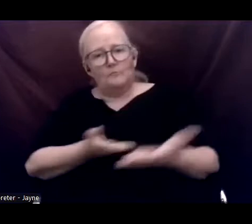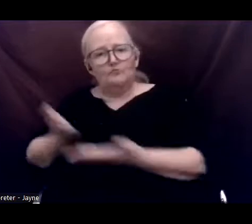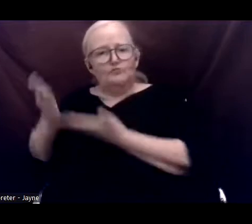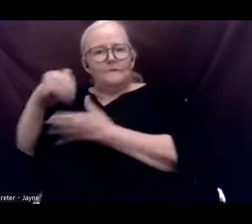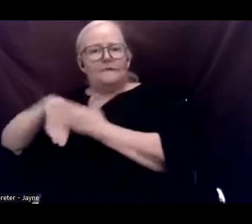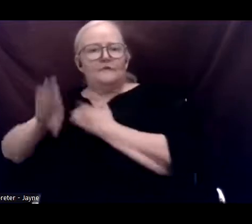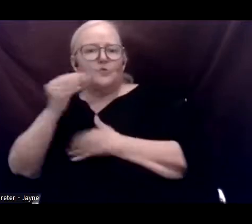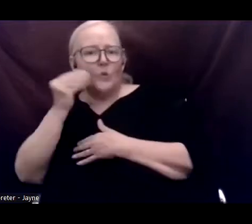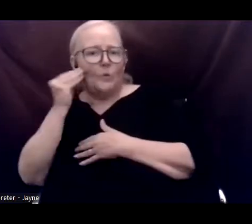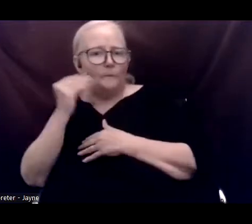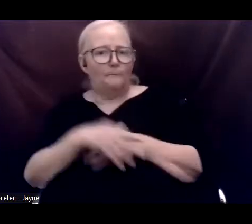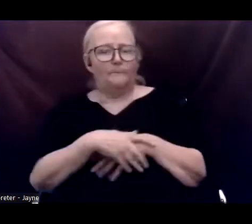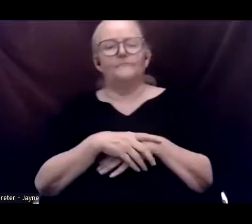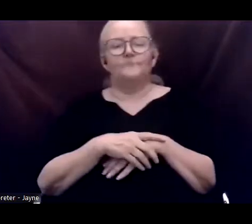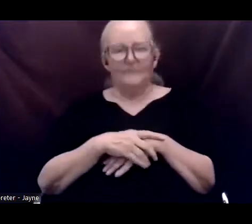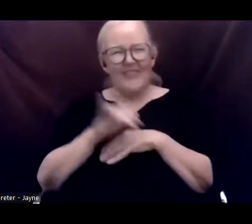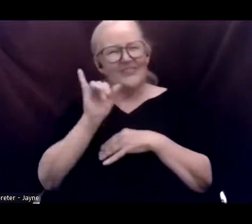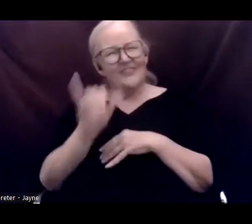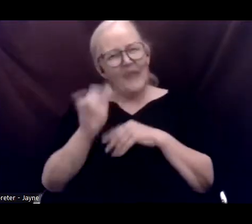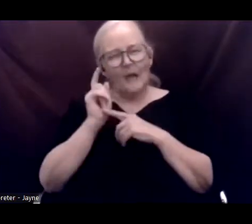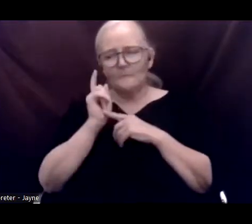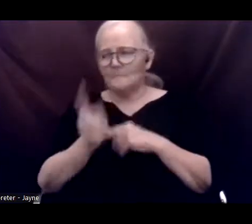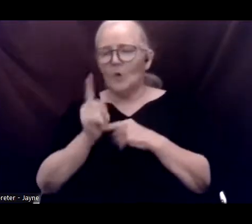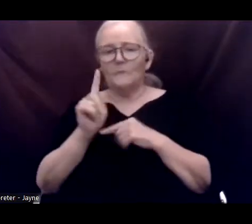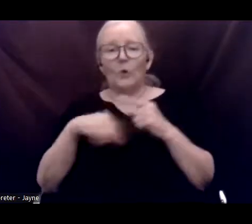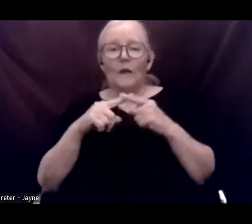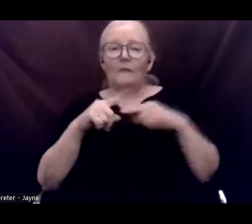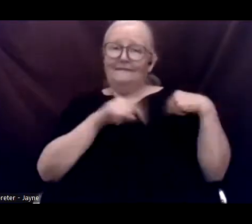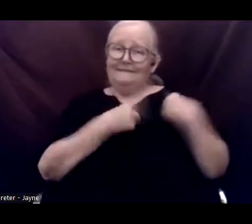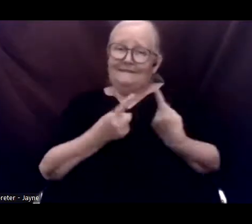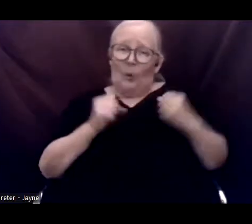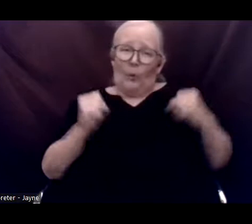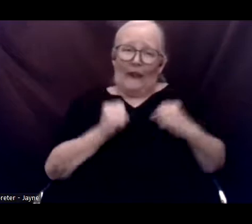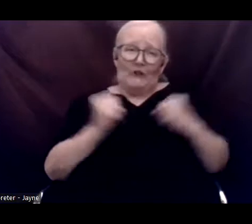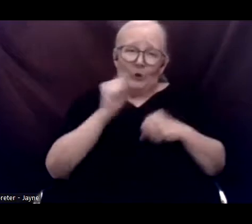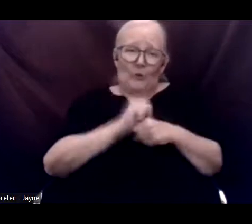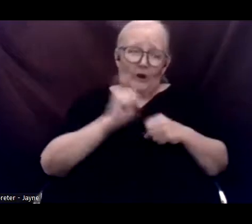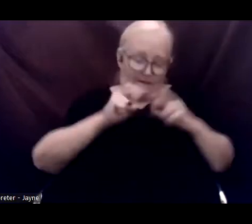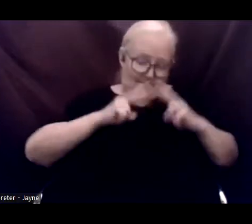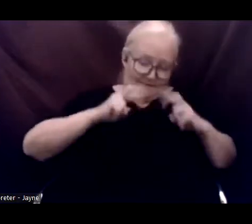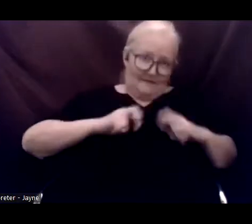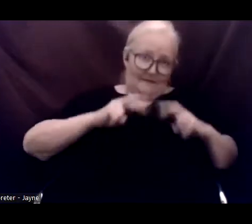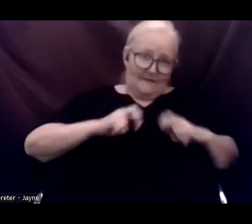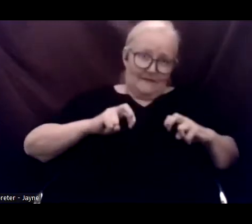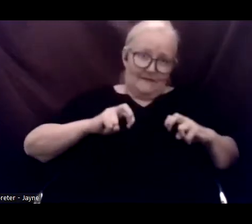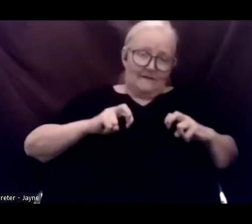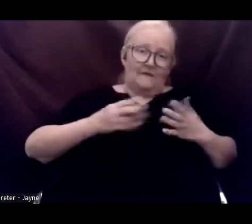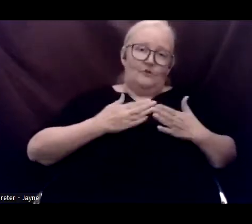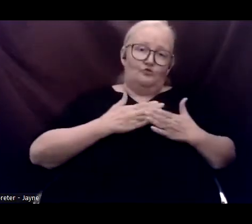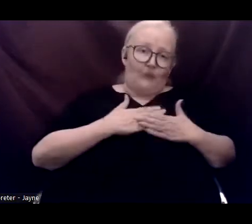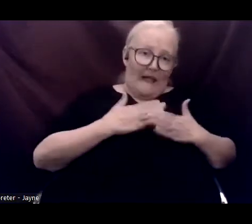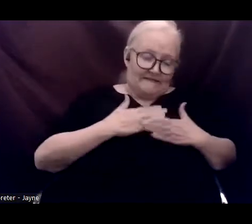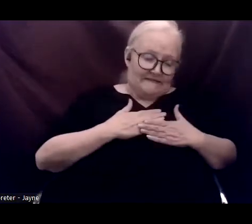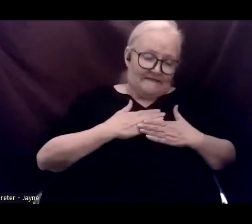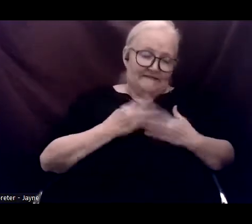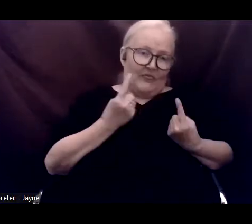This moment is when so much of the winter work of looking inward, resting,